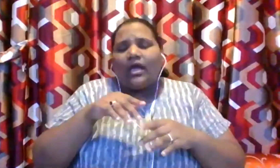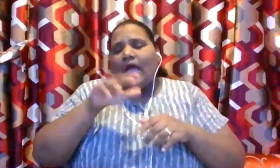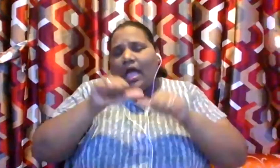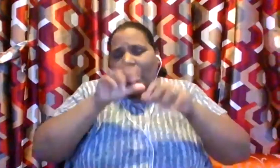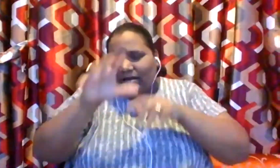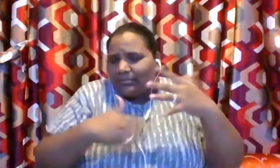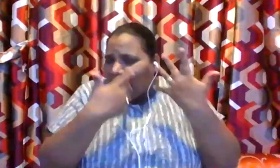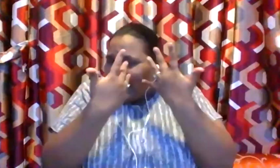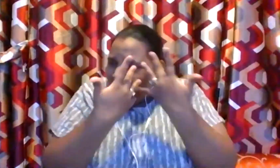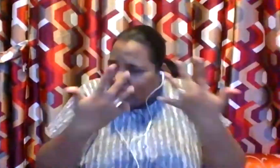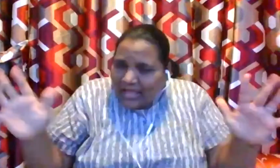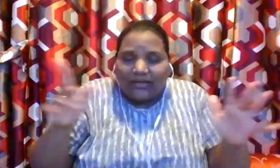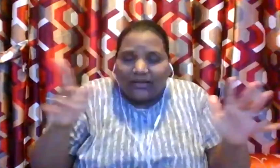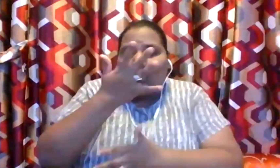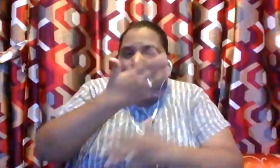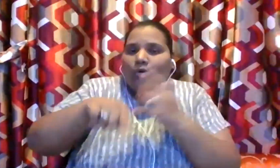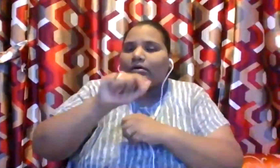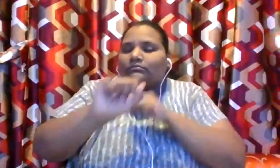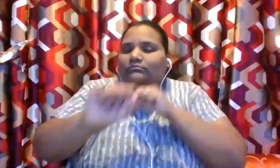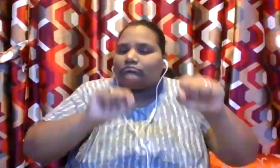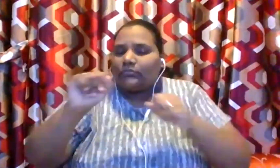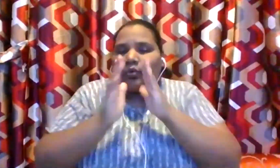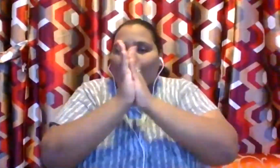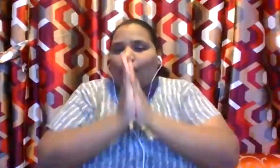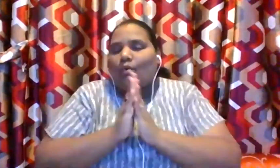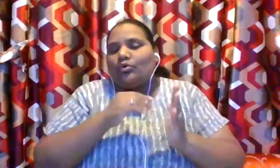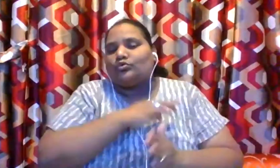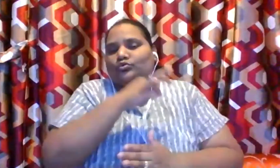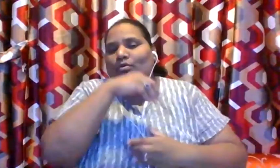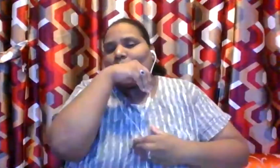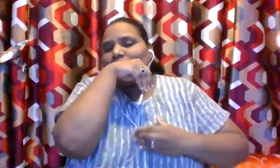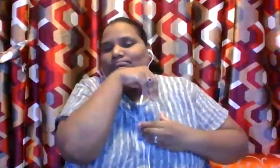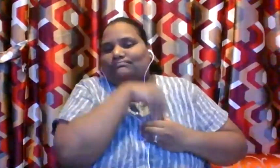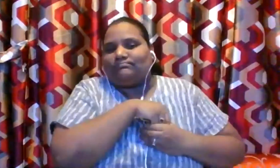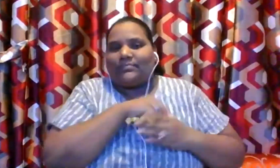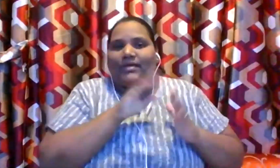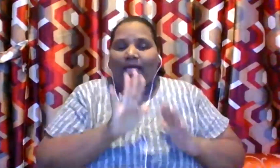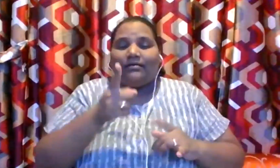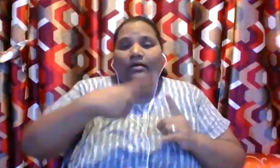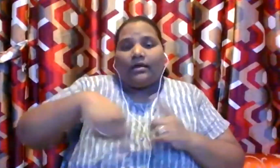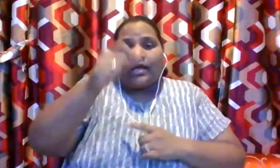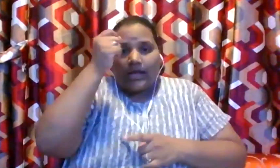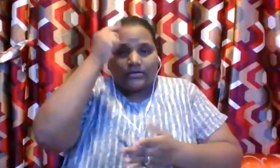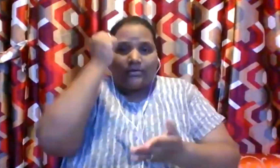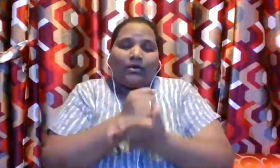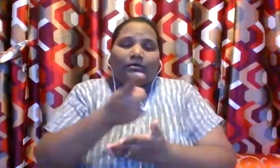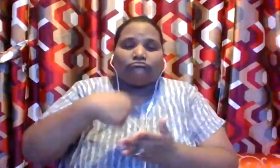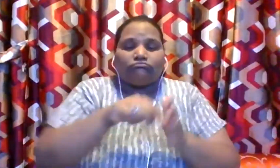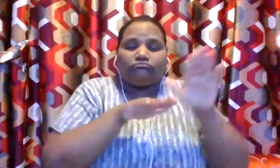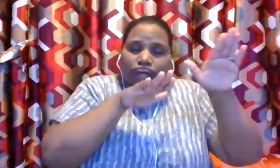So that is true religion, to understand God, to love the other species, because all of